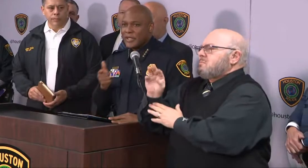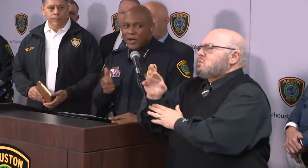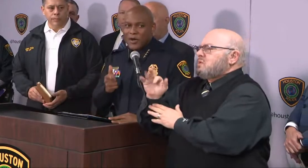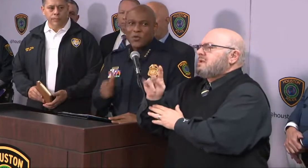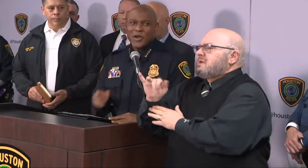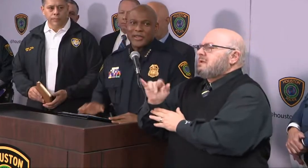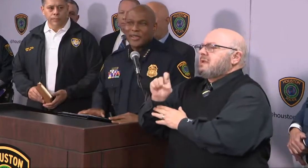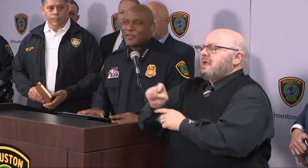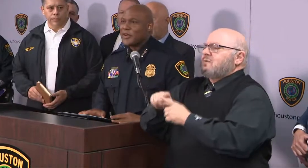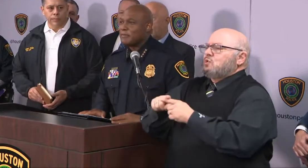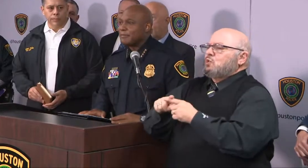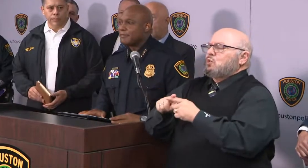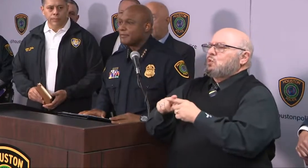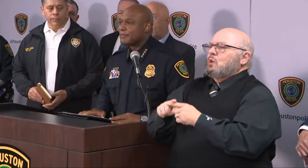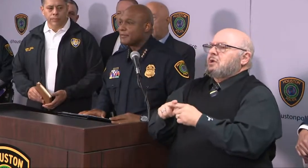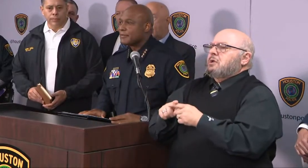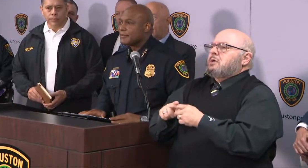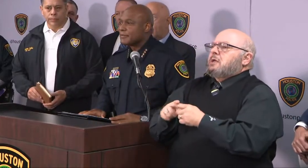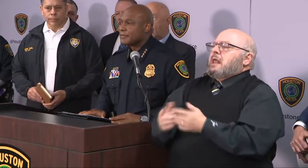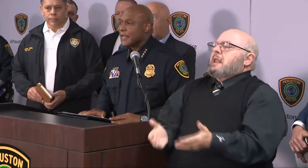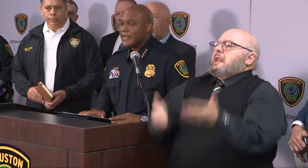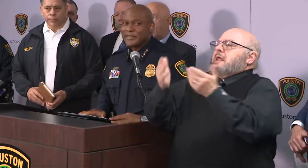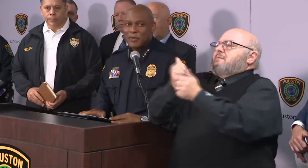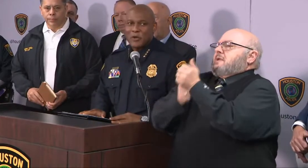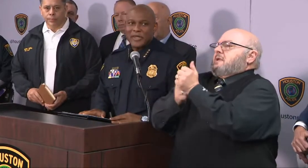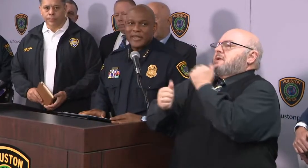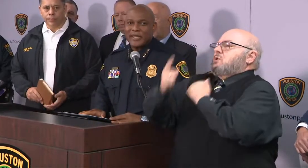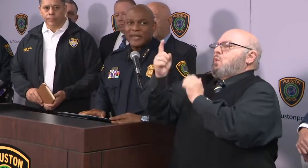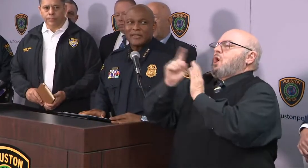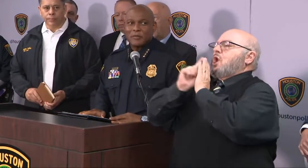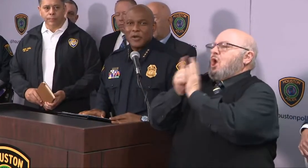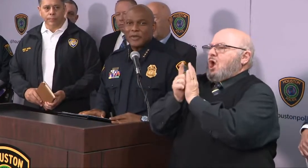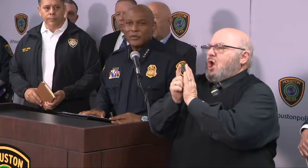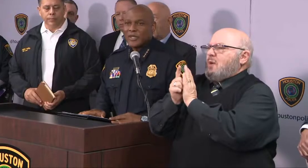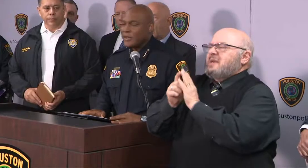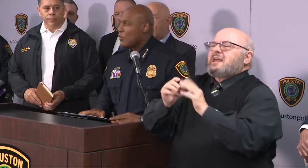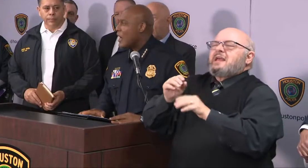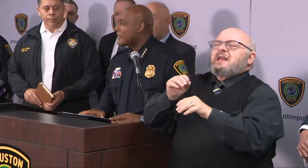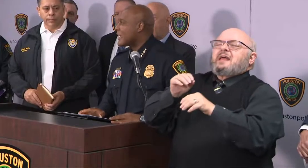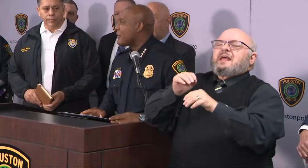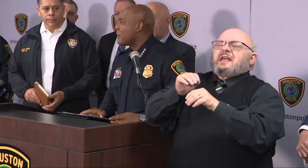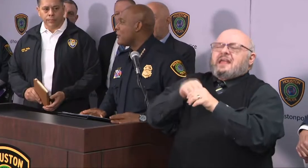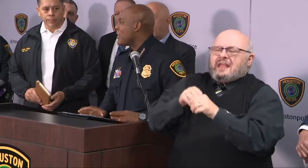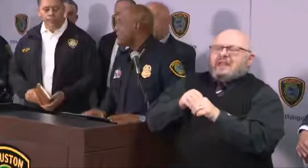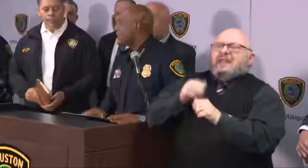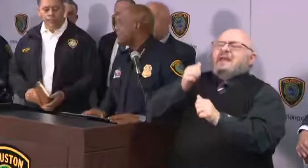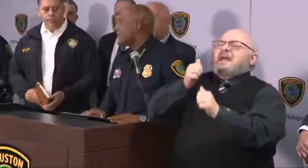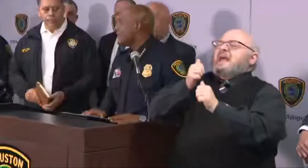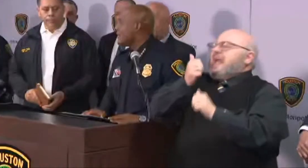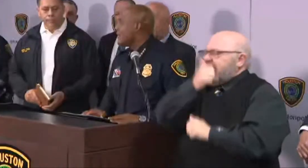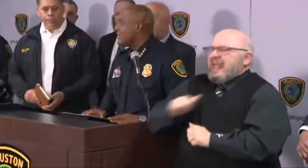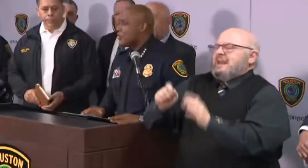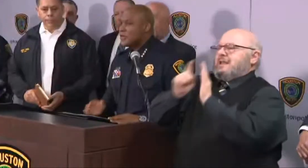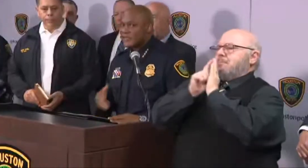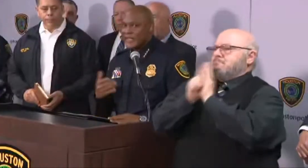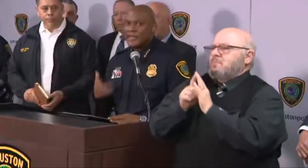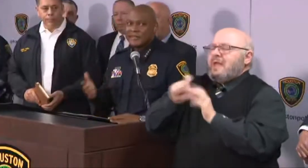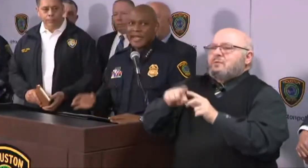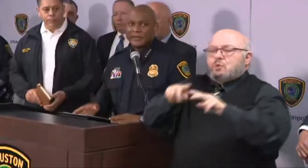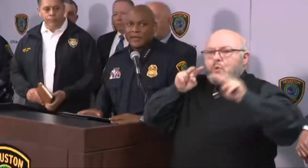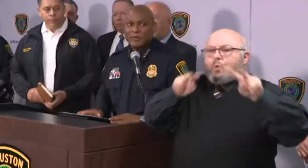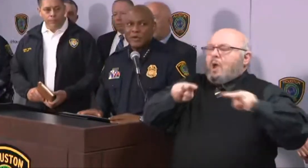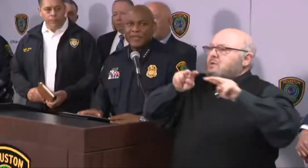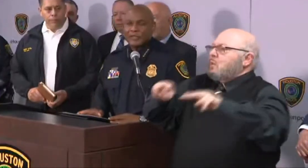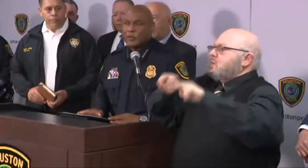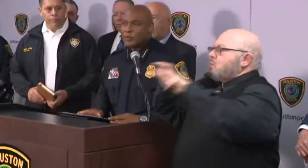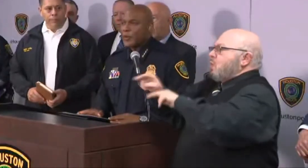we need to hold one another up in this moment and any other moment. We need to watch out for one another. And you'll see us